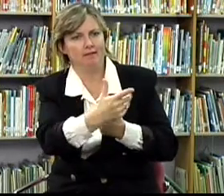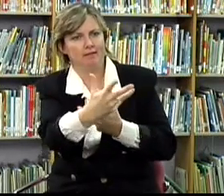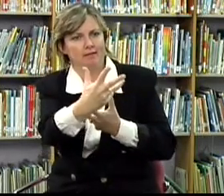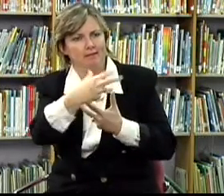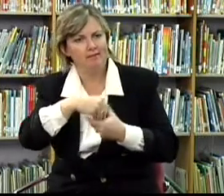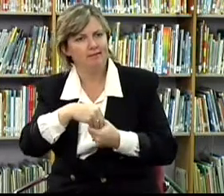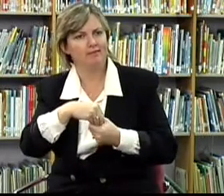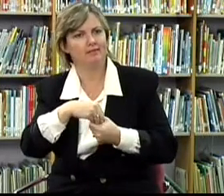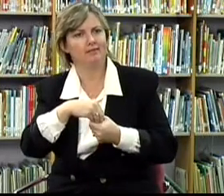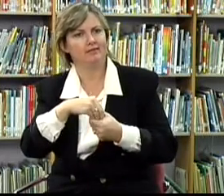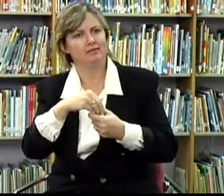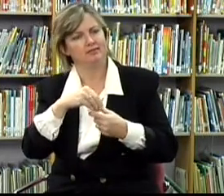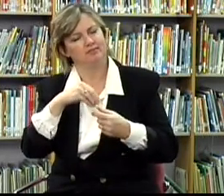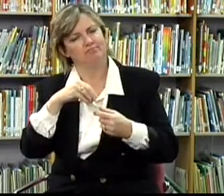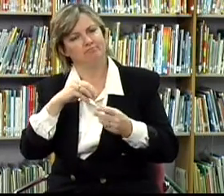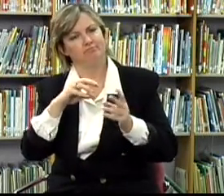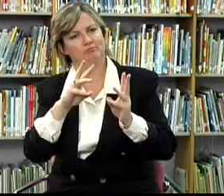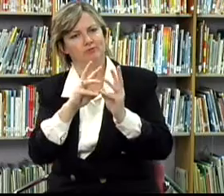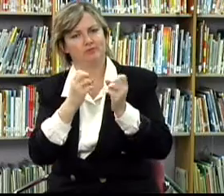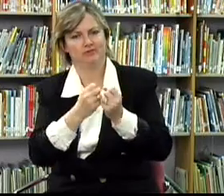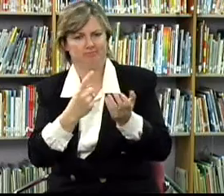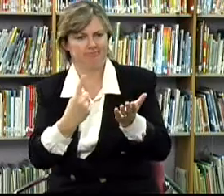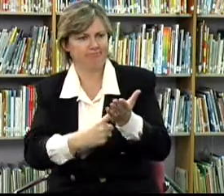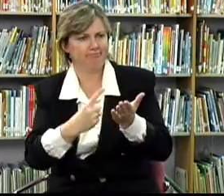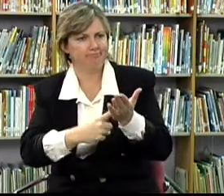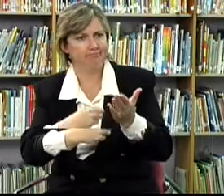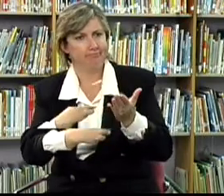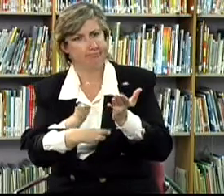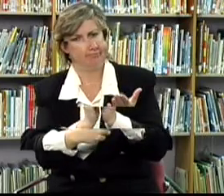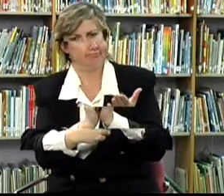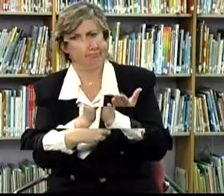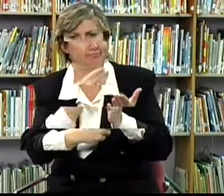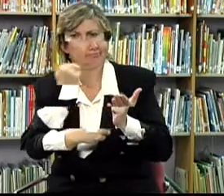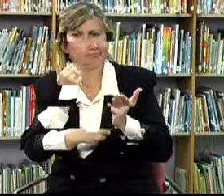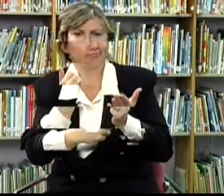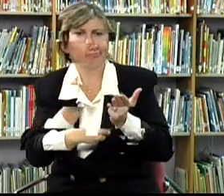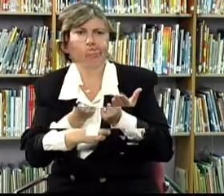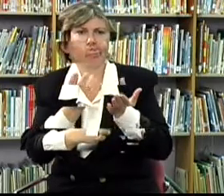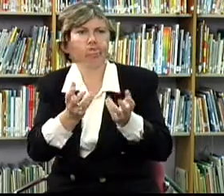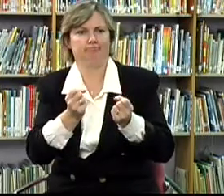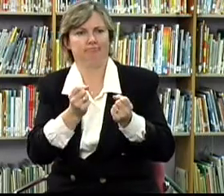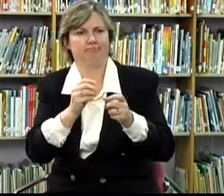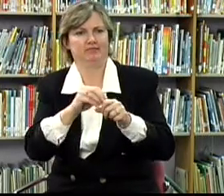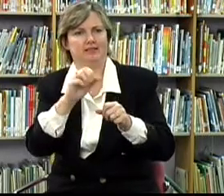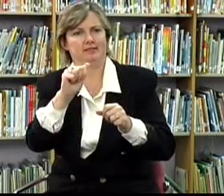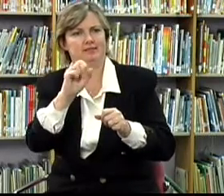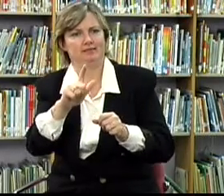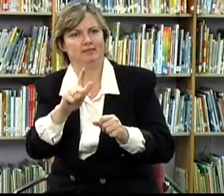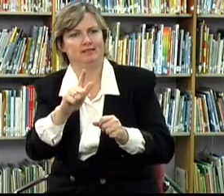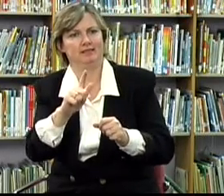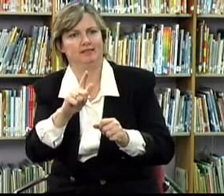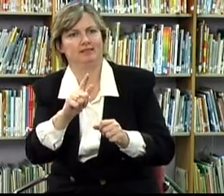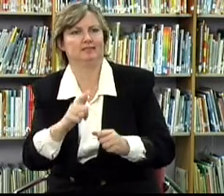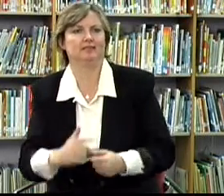she knew how to work with each and every one of them. She included each of them in her workshop. And so they will all, in